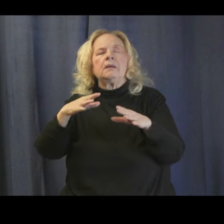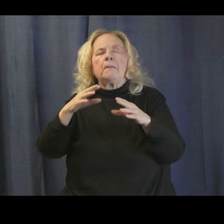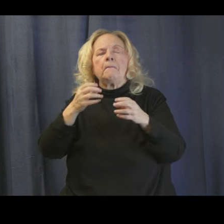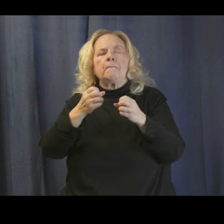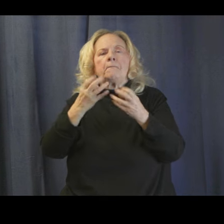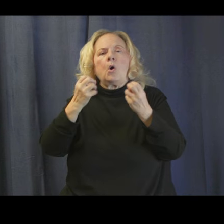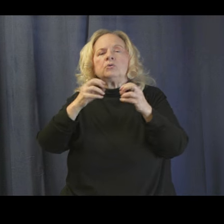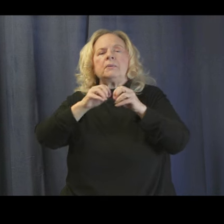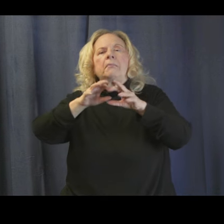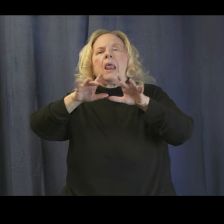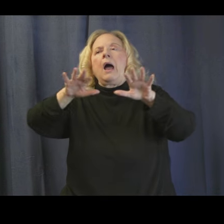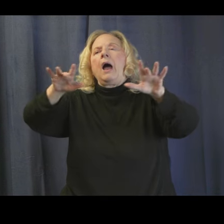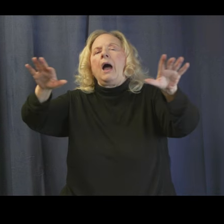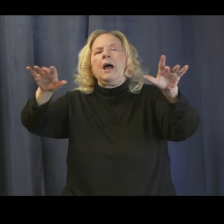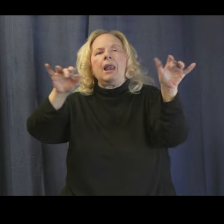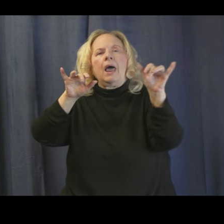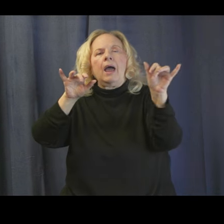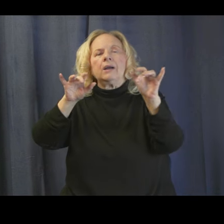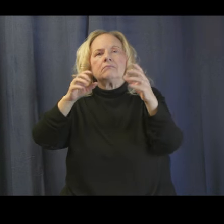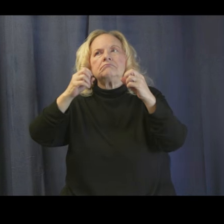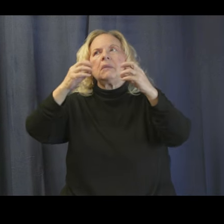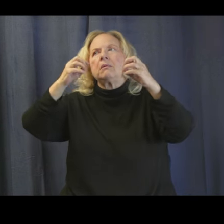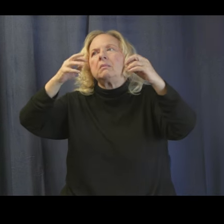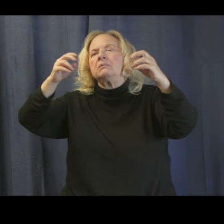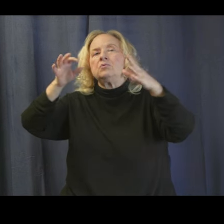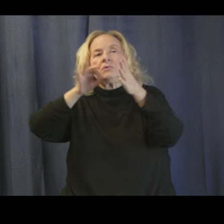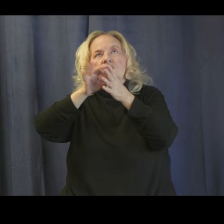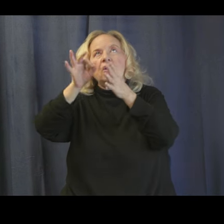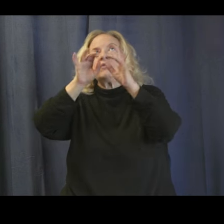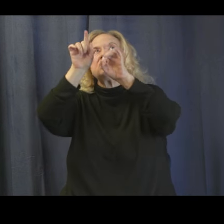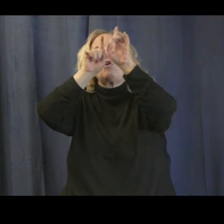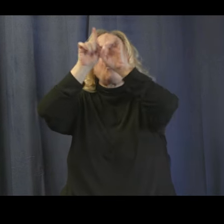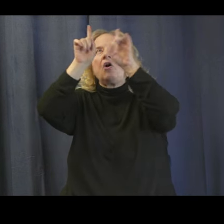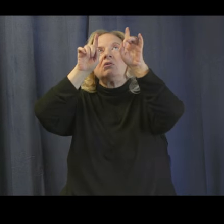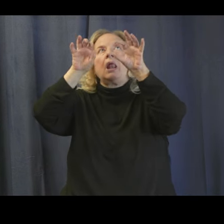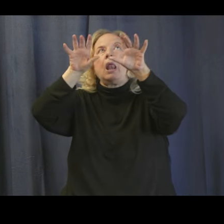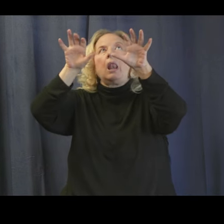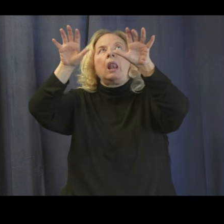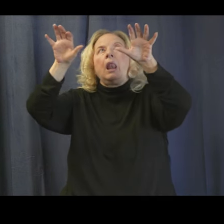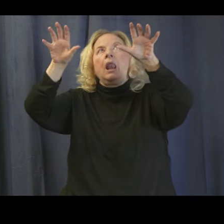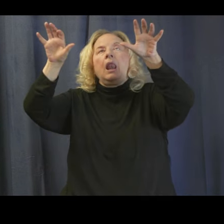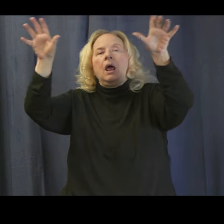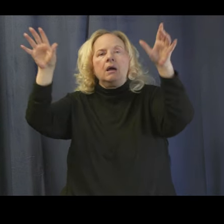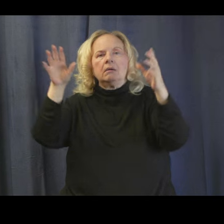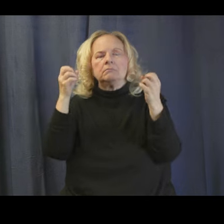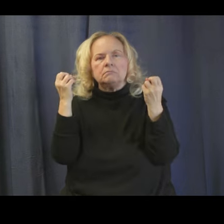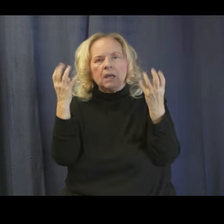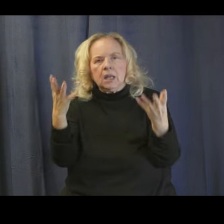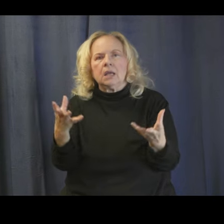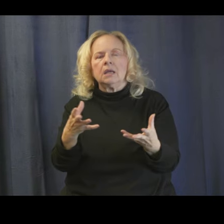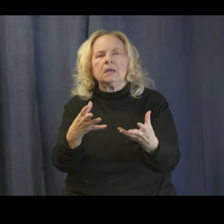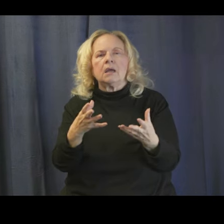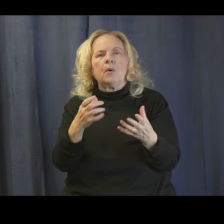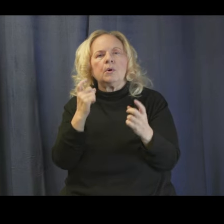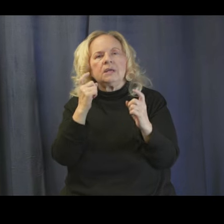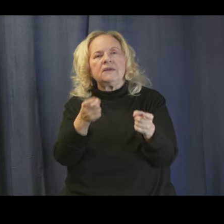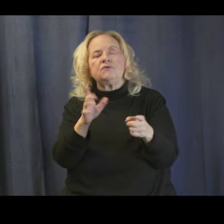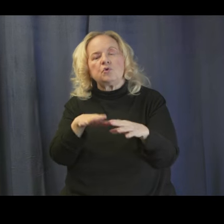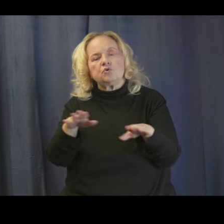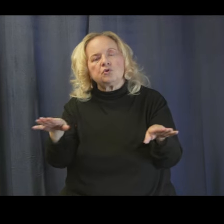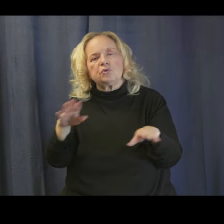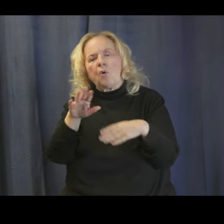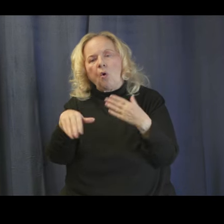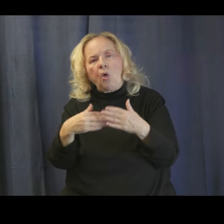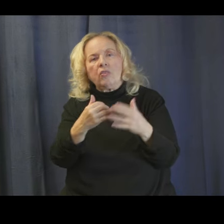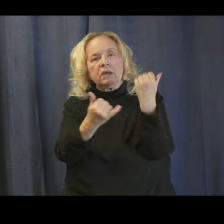multiply as what?" That's a lot. How many of you can count the stars? And he says, "I will give to your